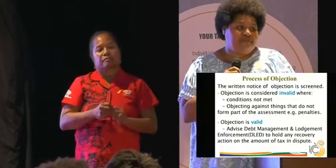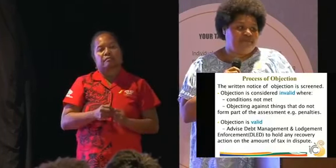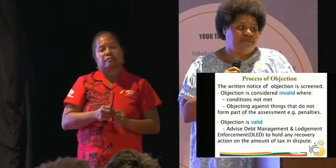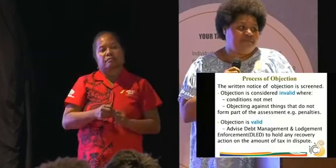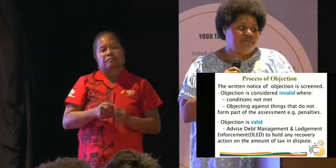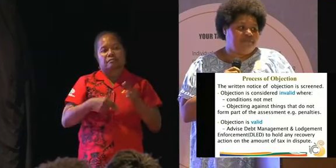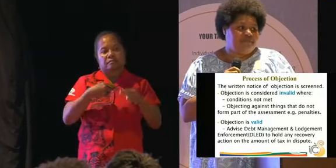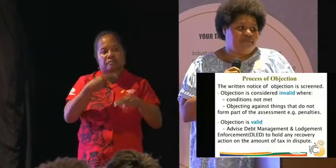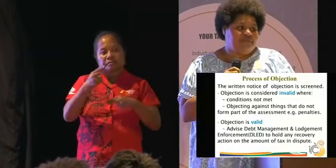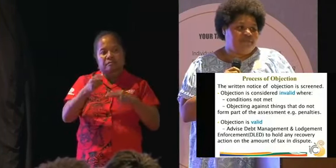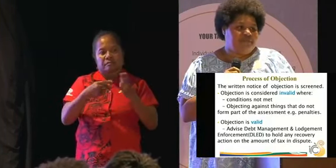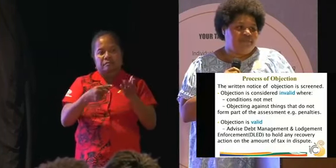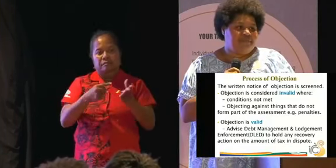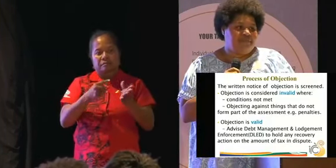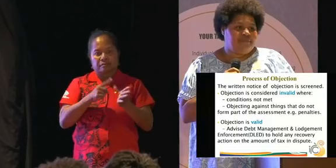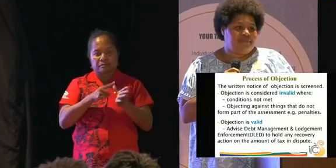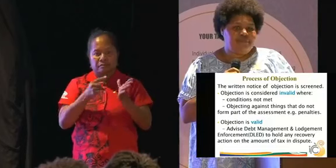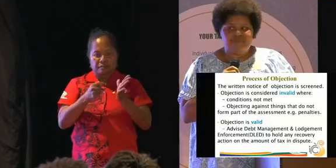account?